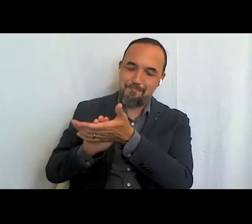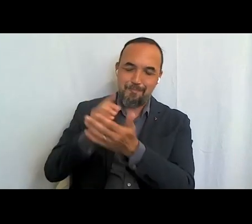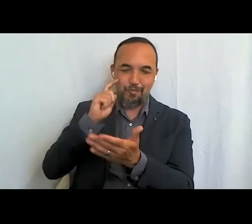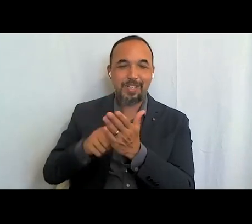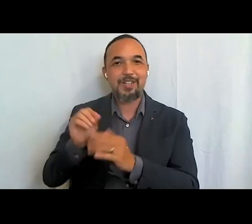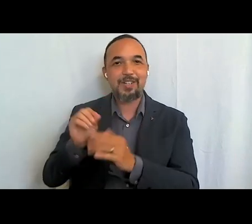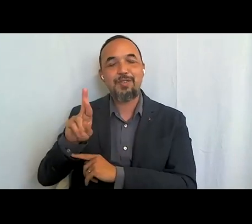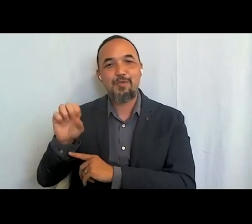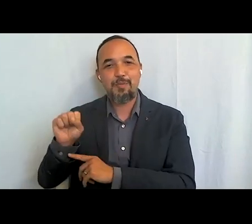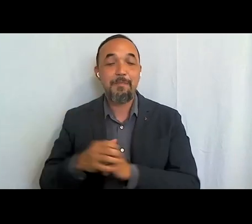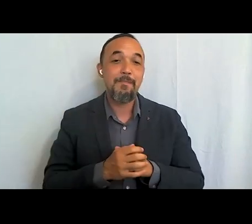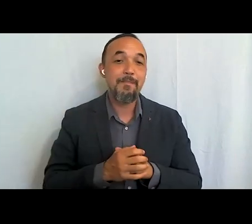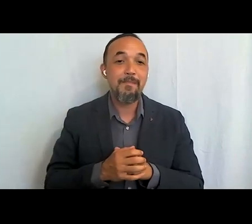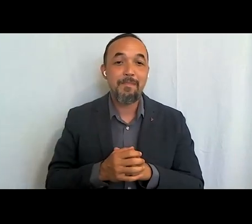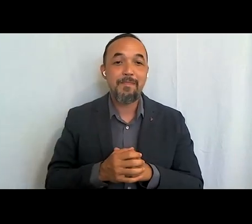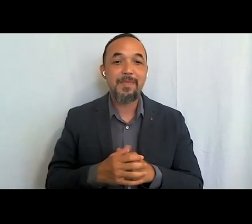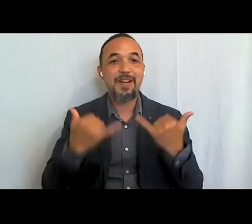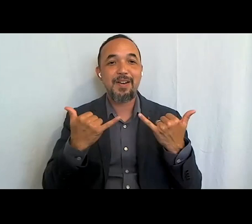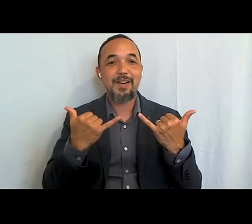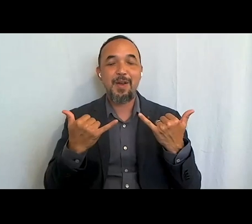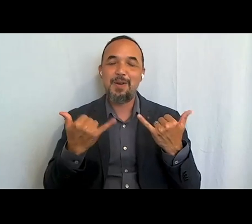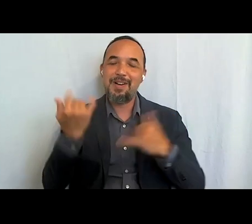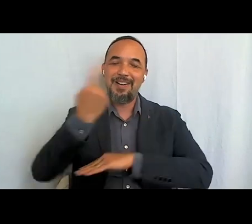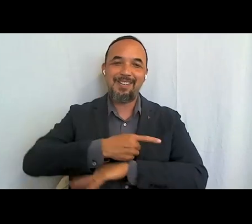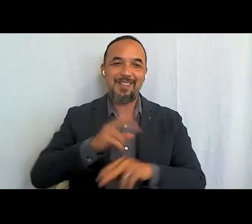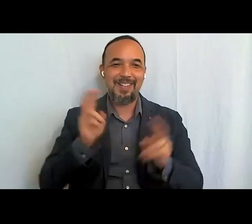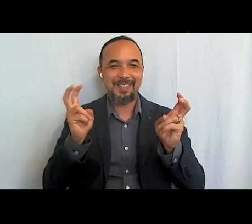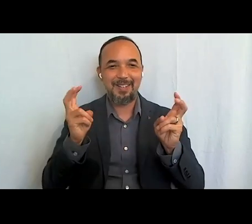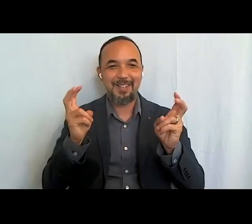today about what the topic at hand, which is already